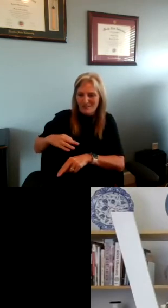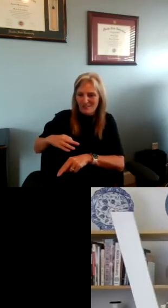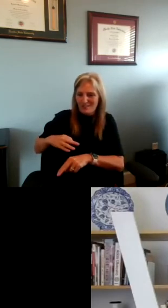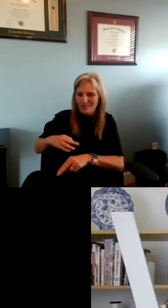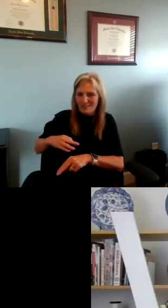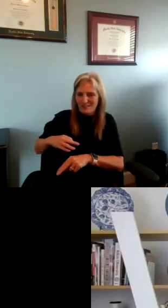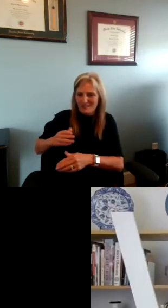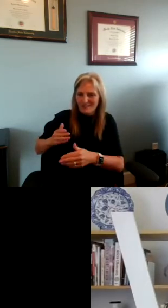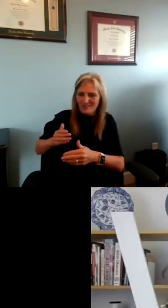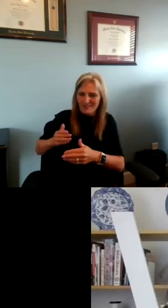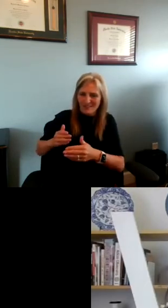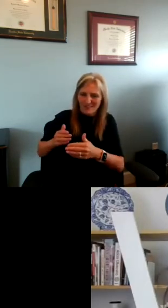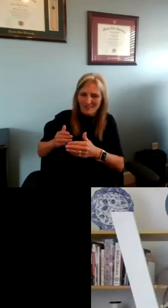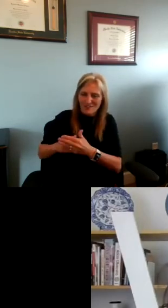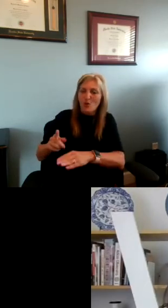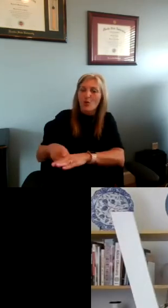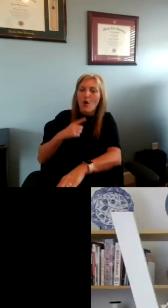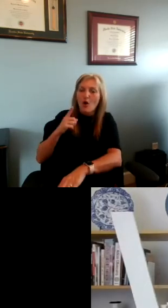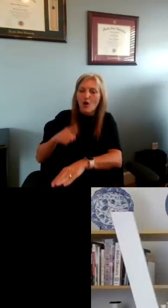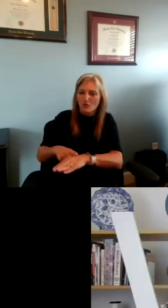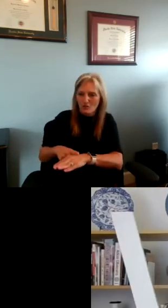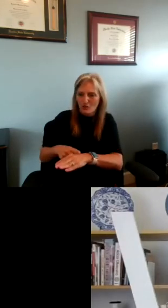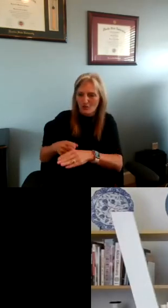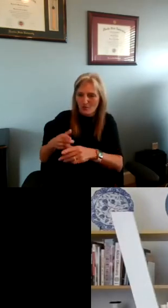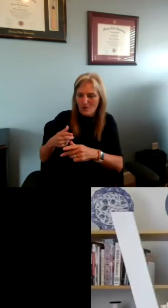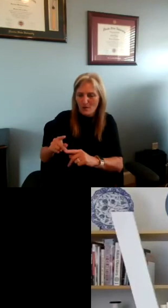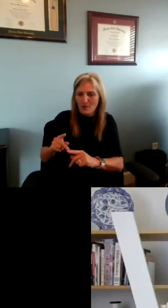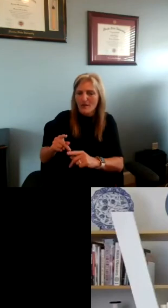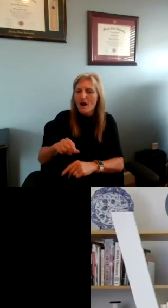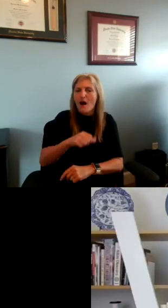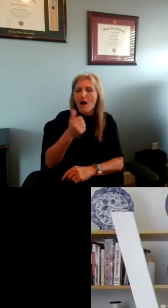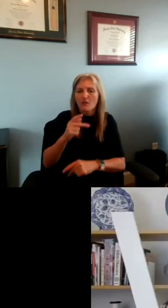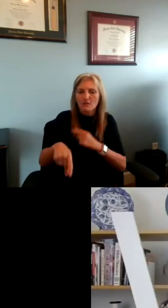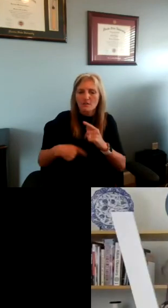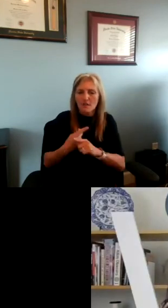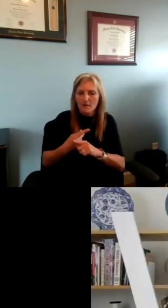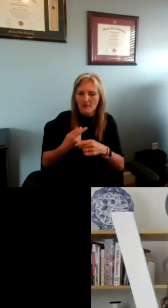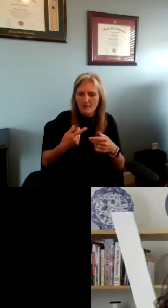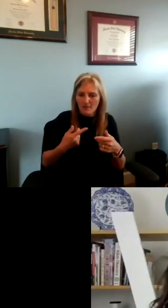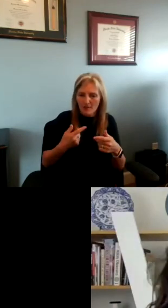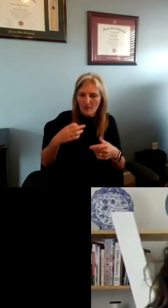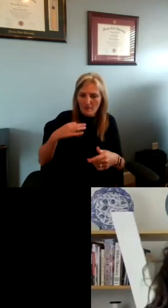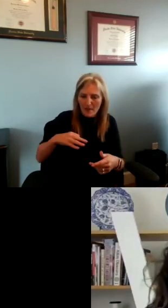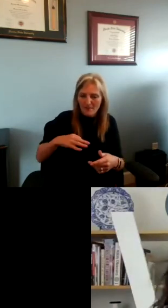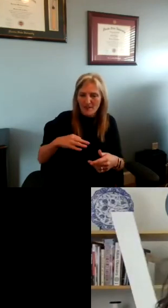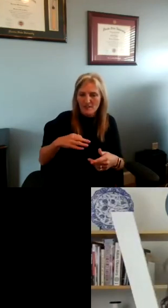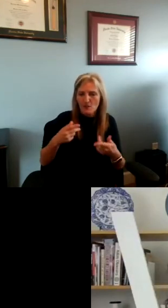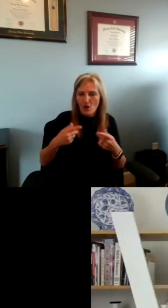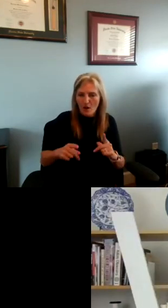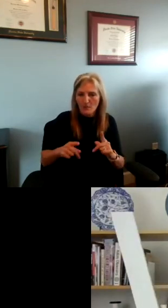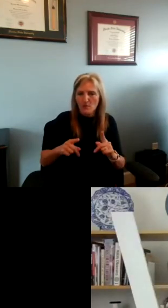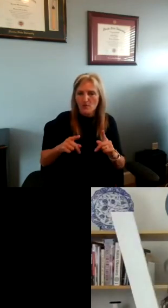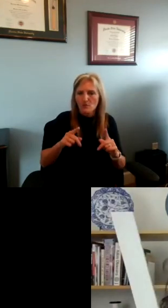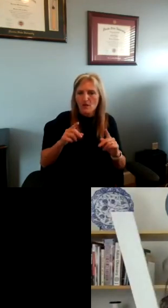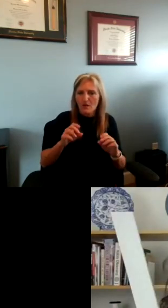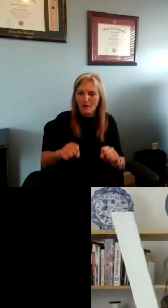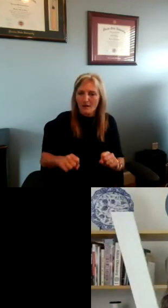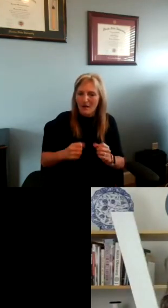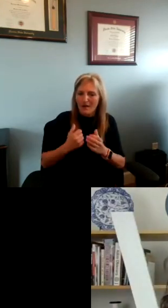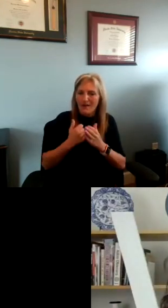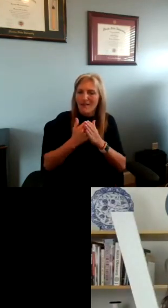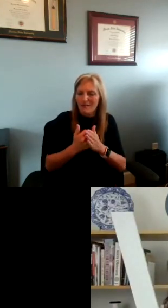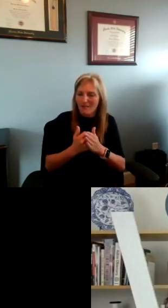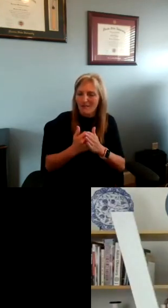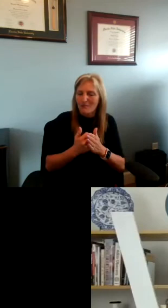That there are broader economic benefits for returning citizens to come home and to thrive in the community. Do you have thoughts on how we do